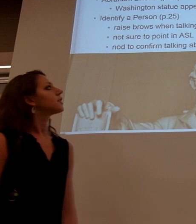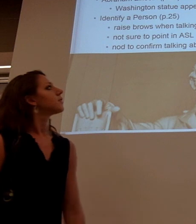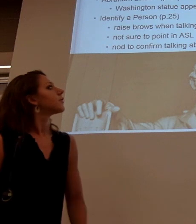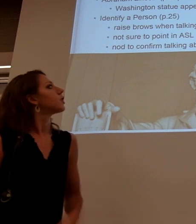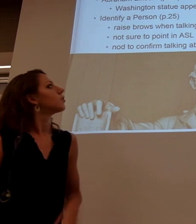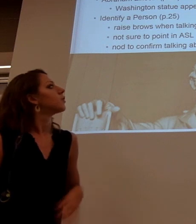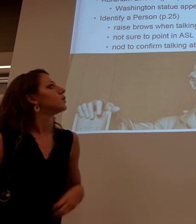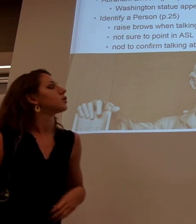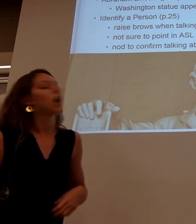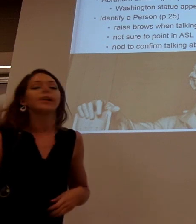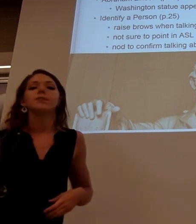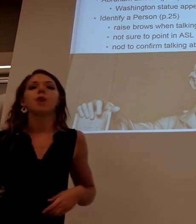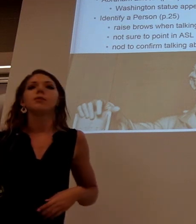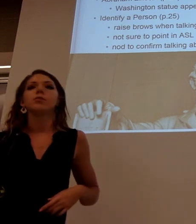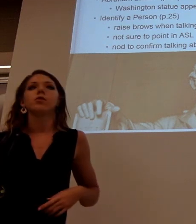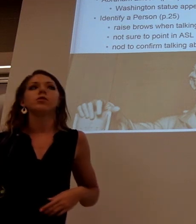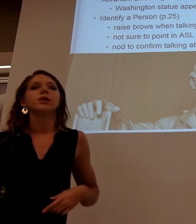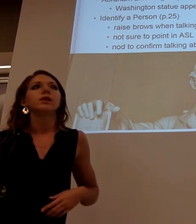to confirm when you're talking about people.